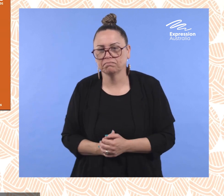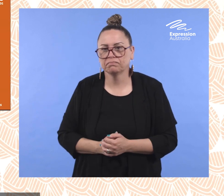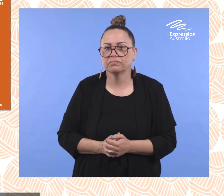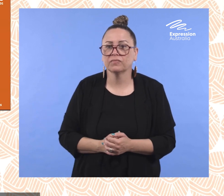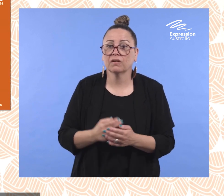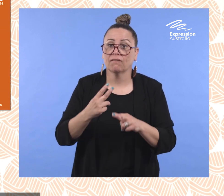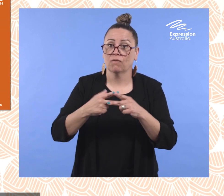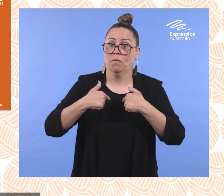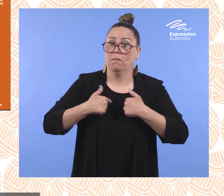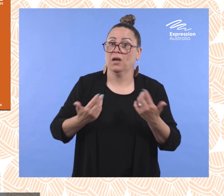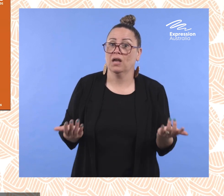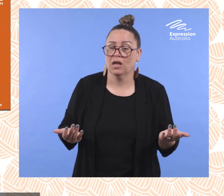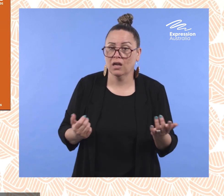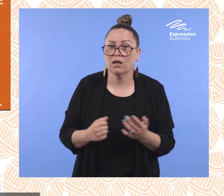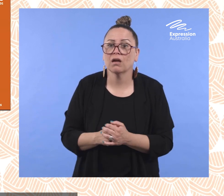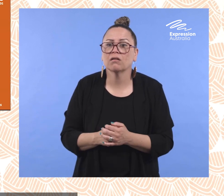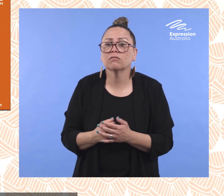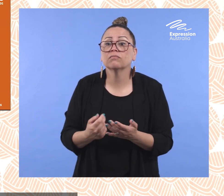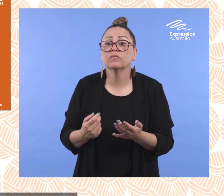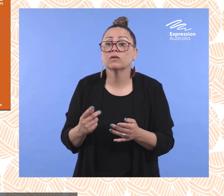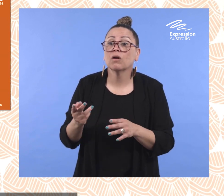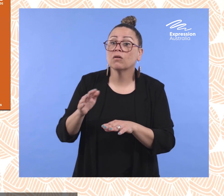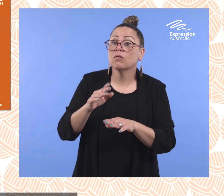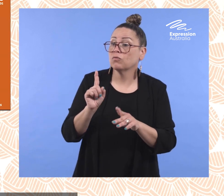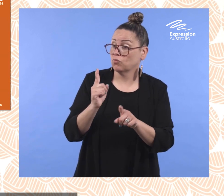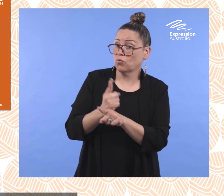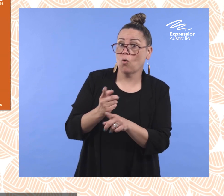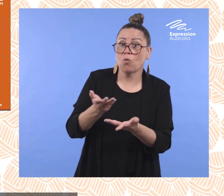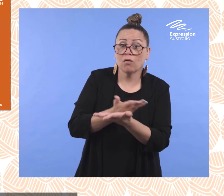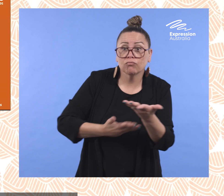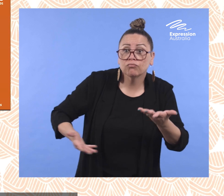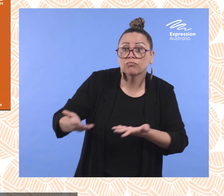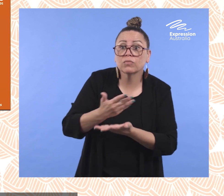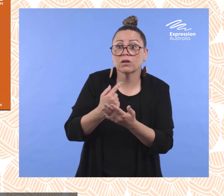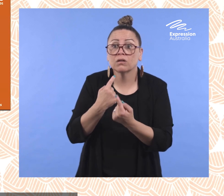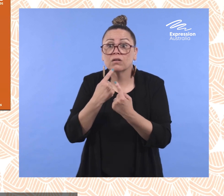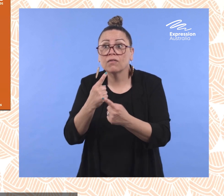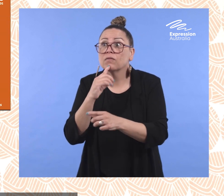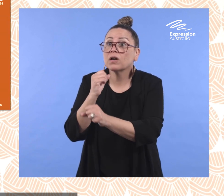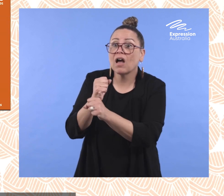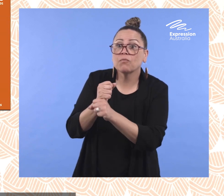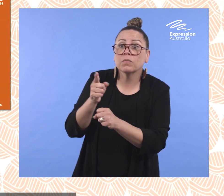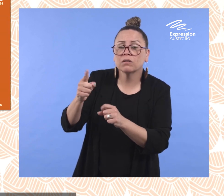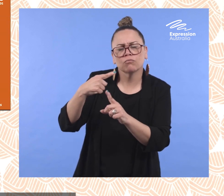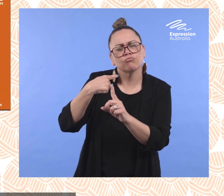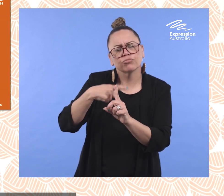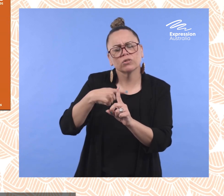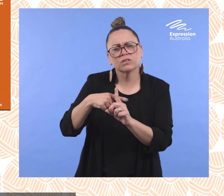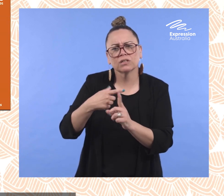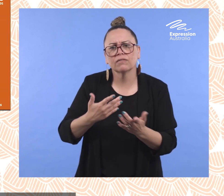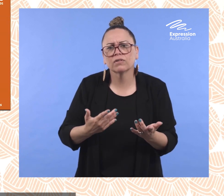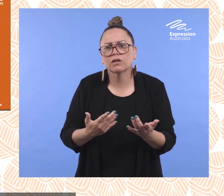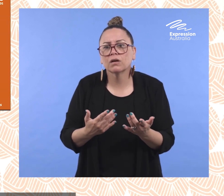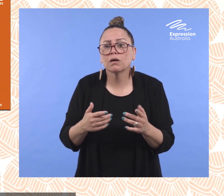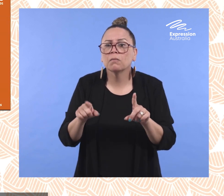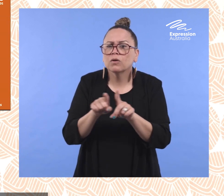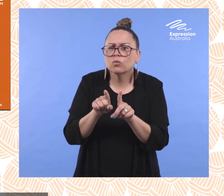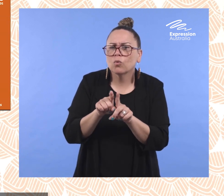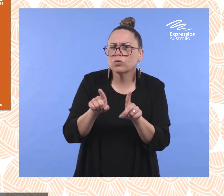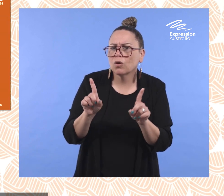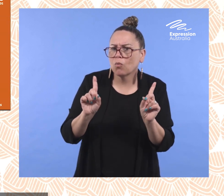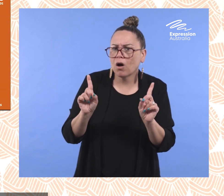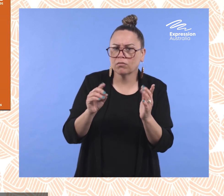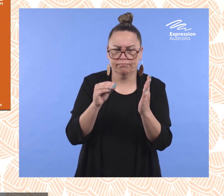solutions. But this, for me, is something positive, and more so because it will be enshrined